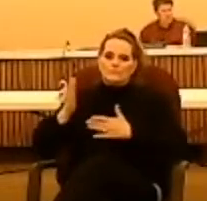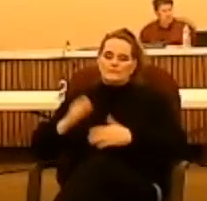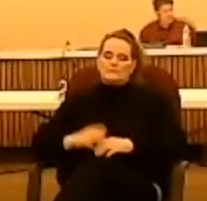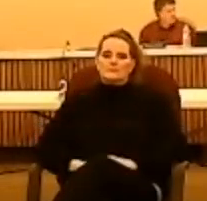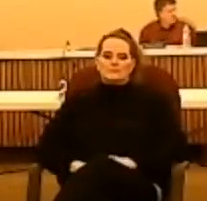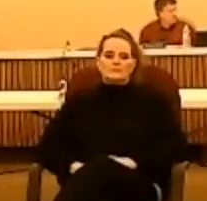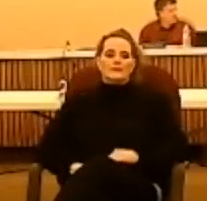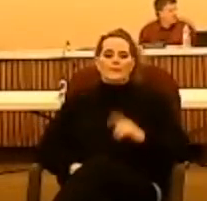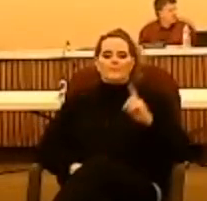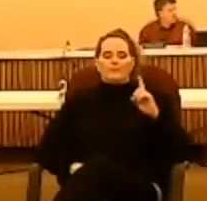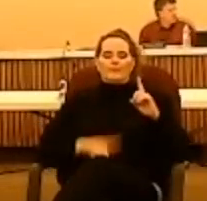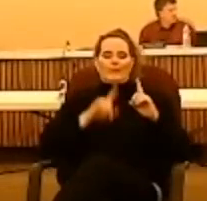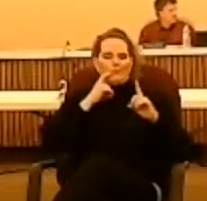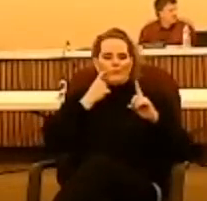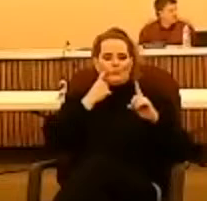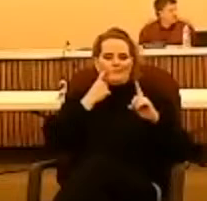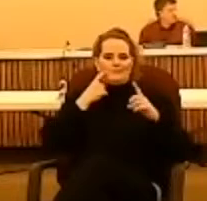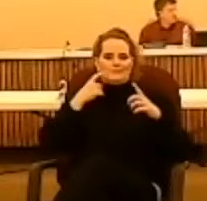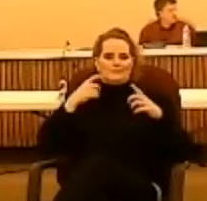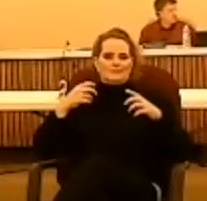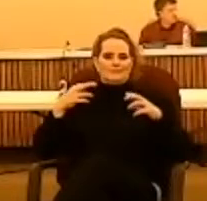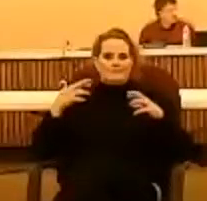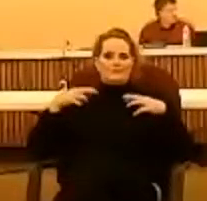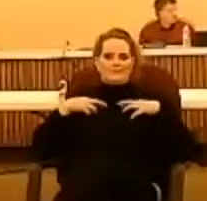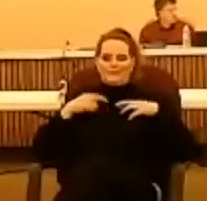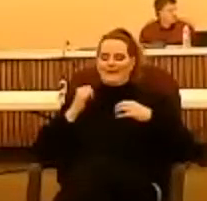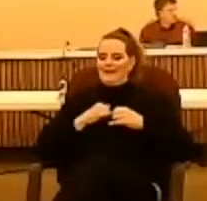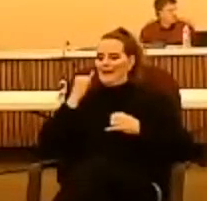He retired. His last shift was